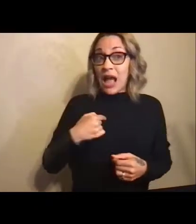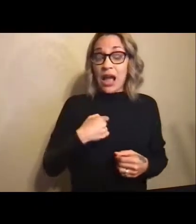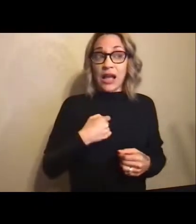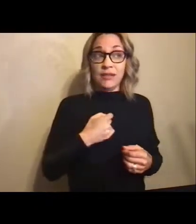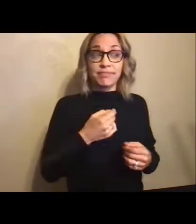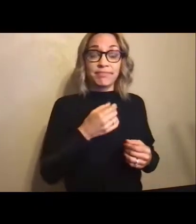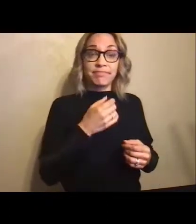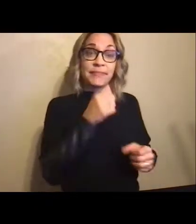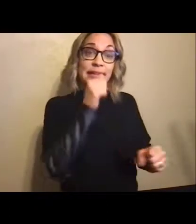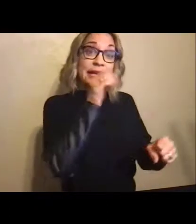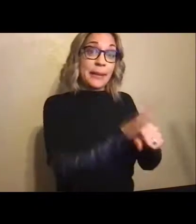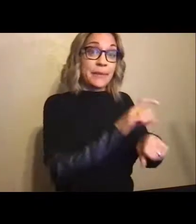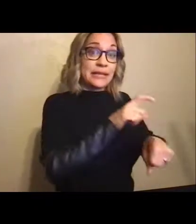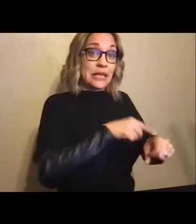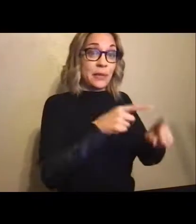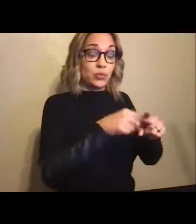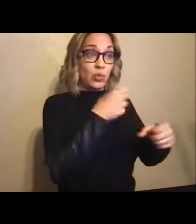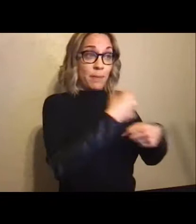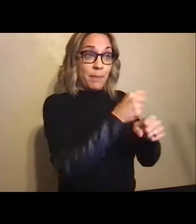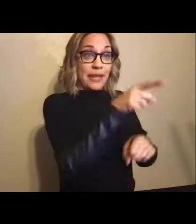with.